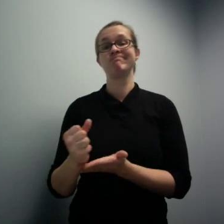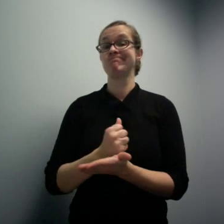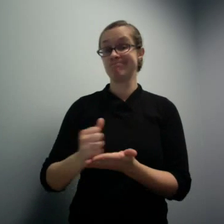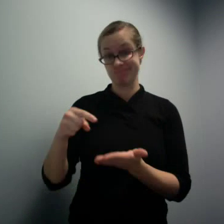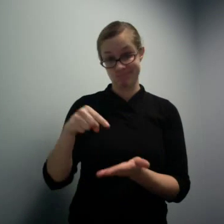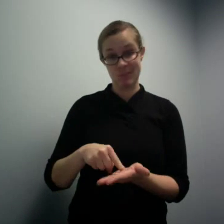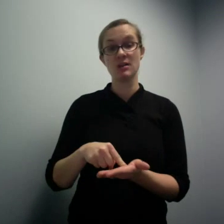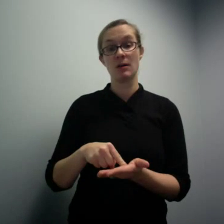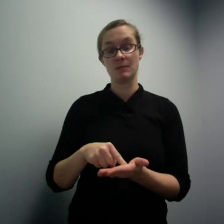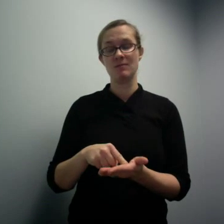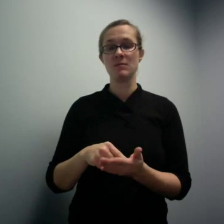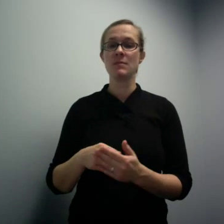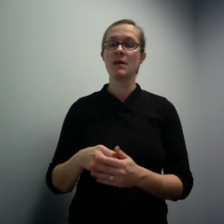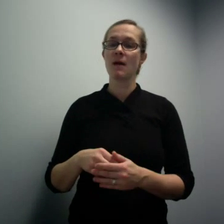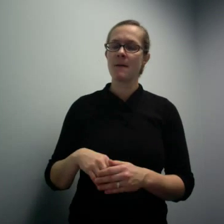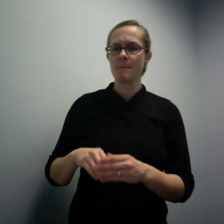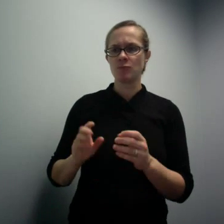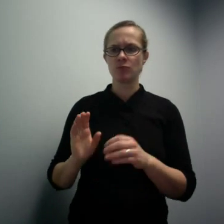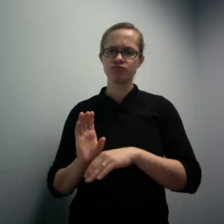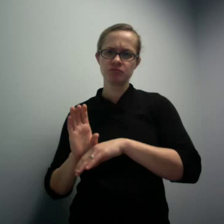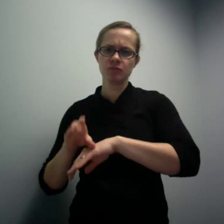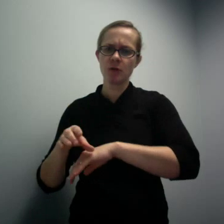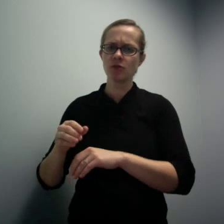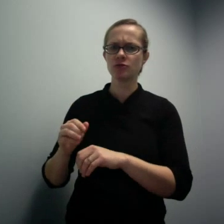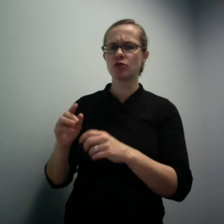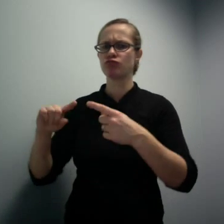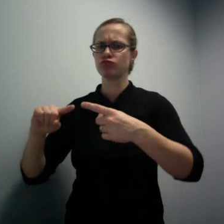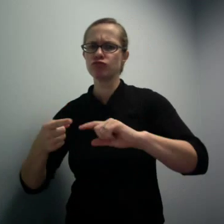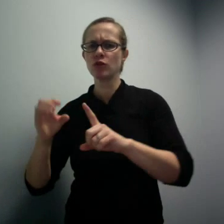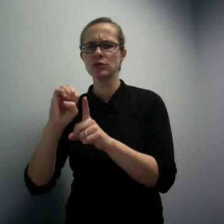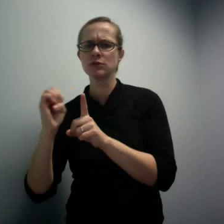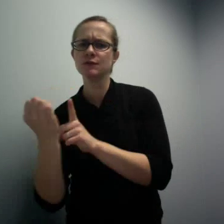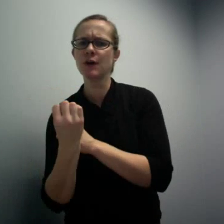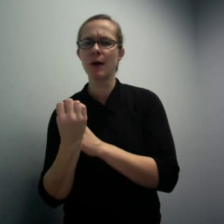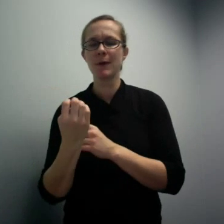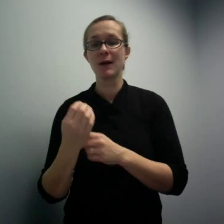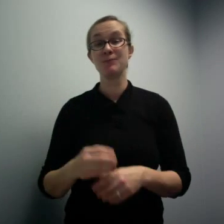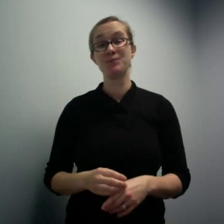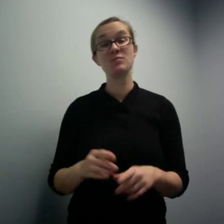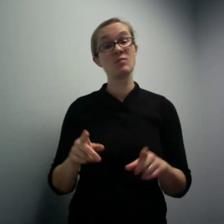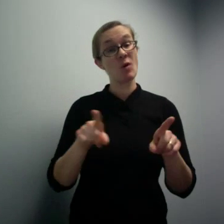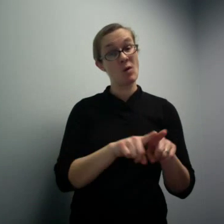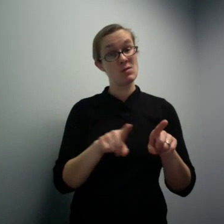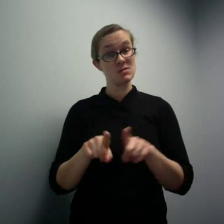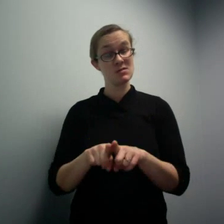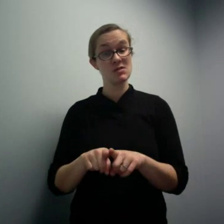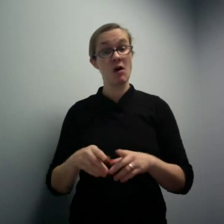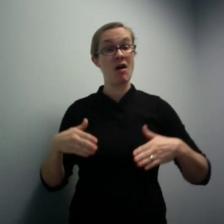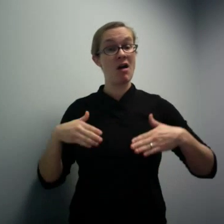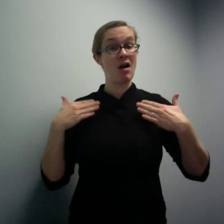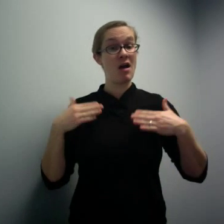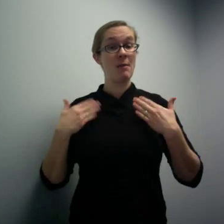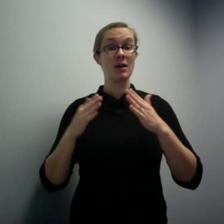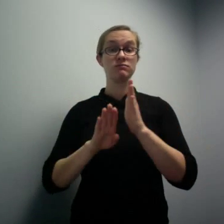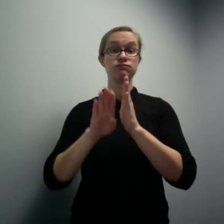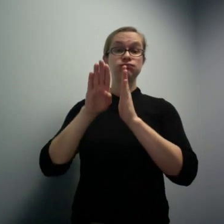footprints, and perhaps not coincidentally, our happiness levels flatlined over the same 50 years. Well, I'm here to